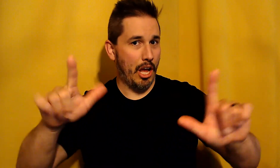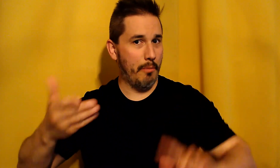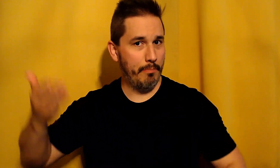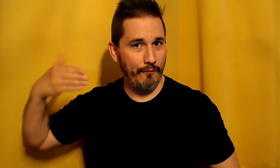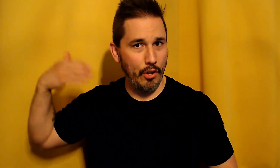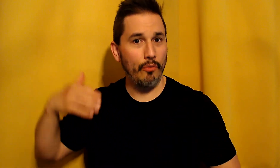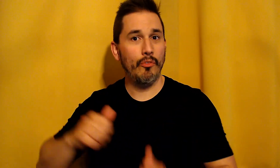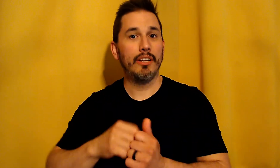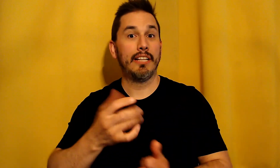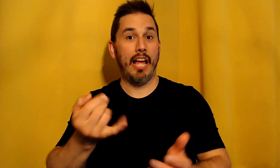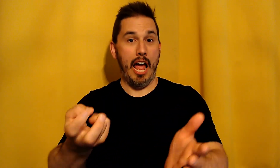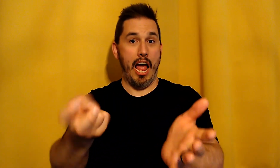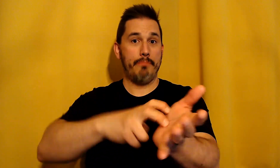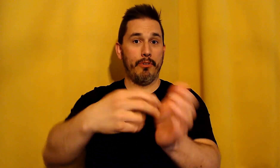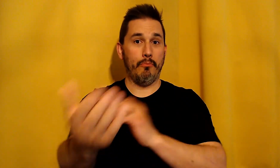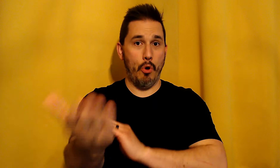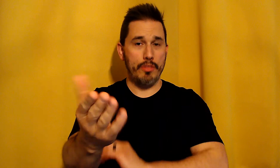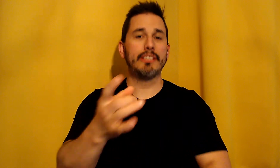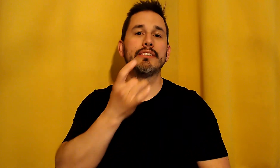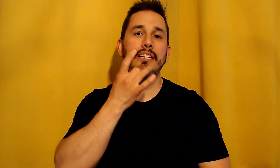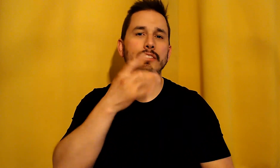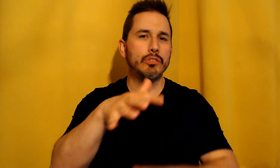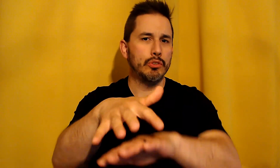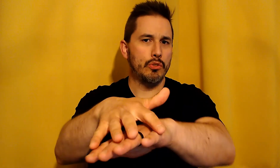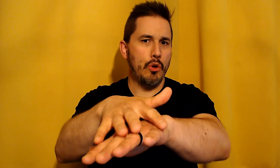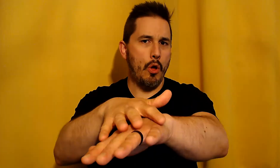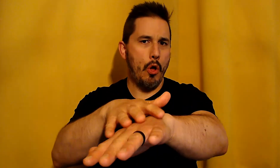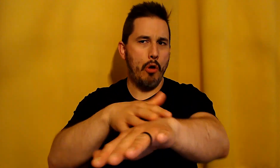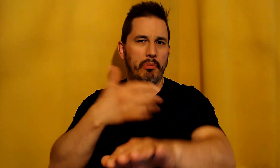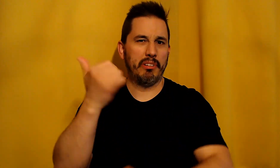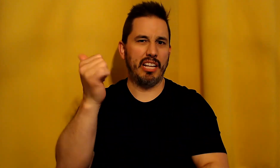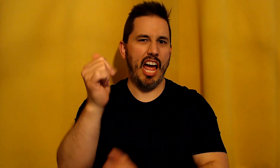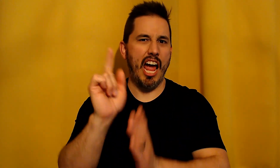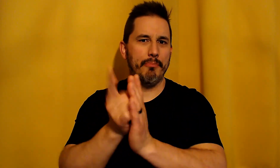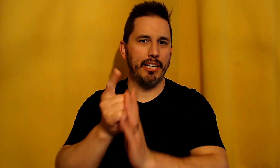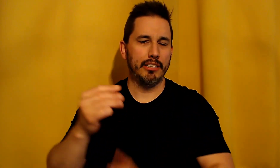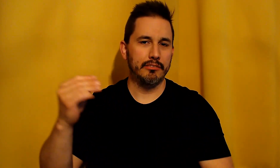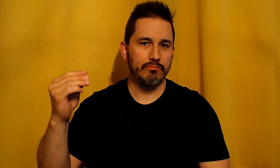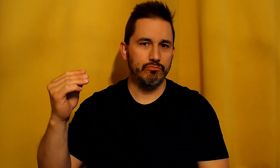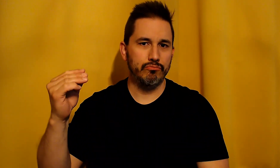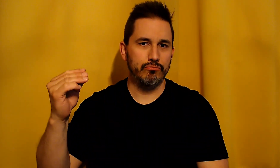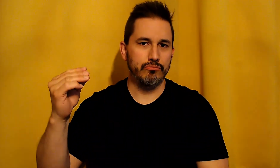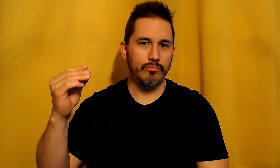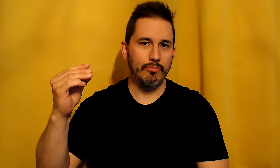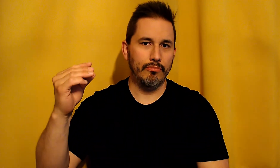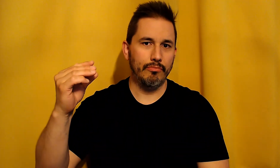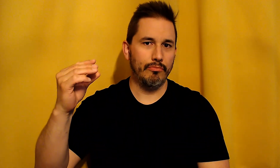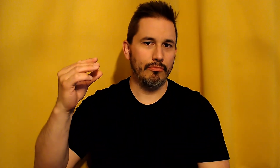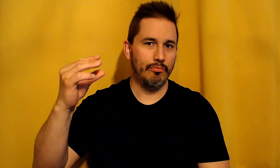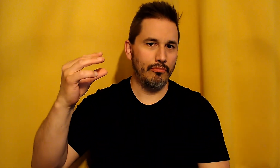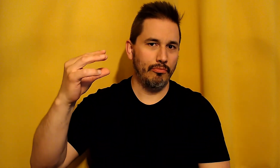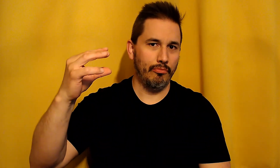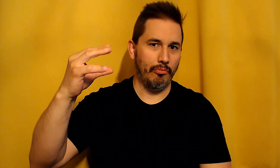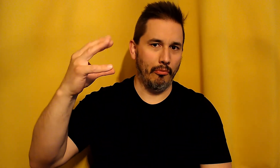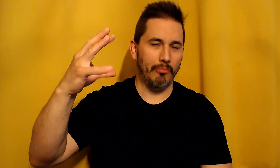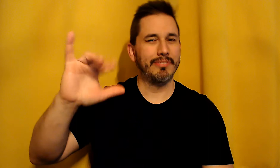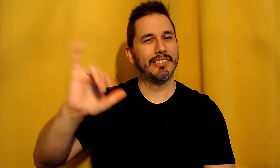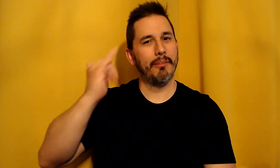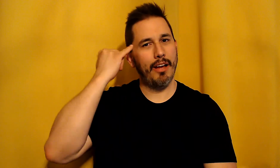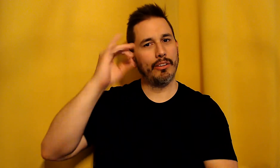You've seen one of my vlogs before related to getting up in the morning, being triggered by lights, and they gradually come on over the span of